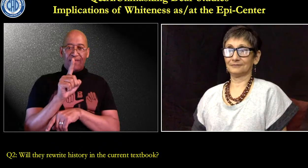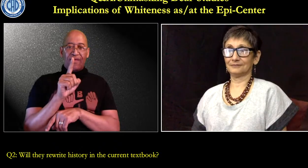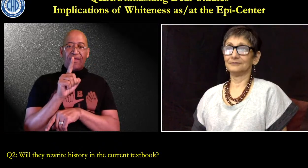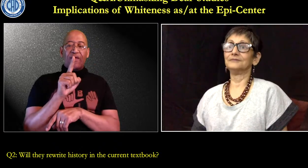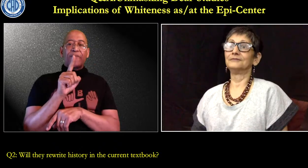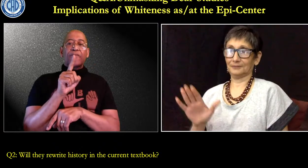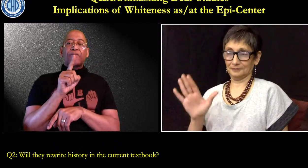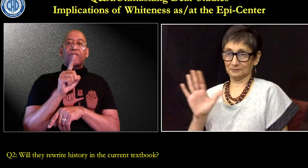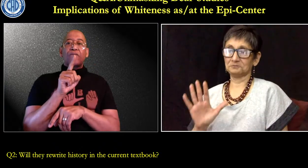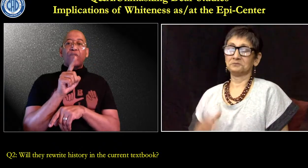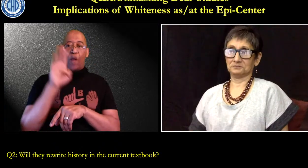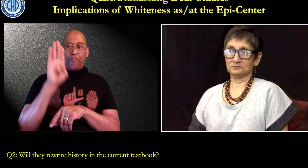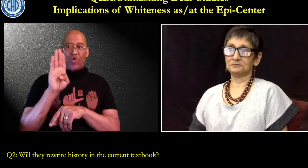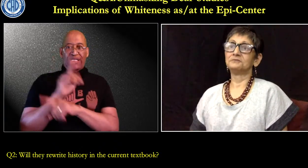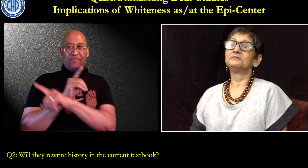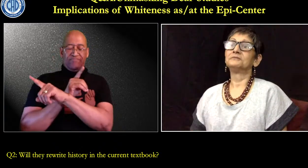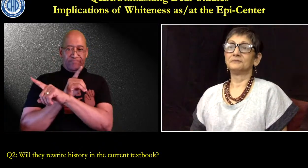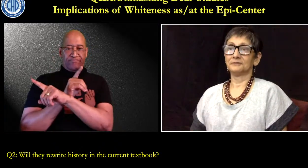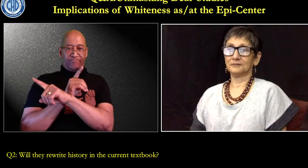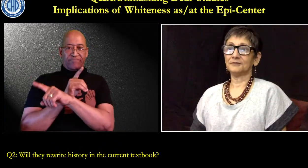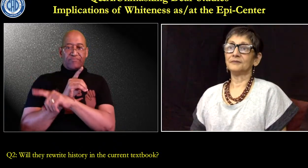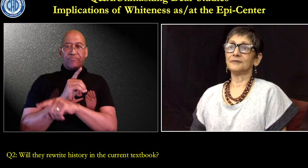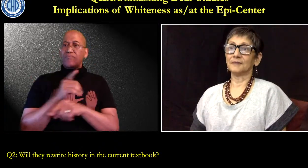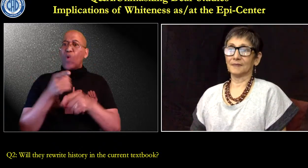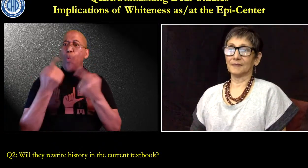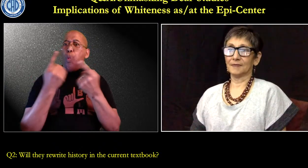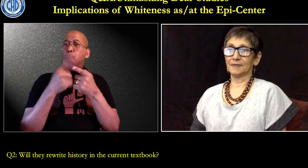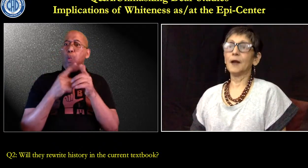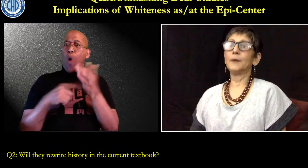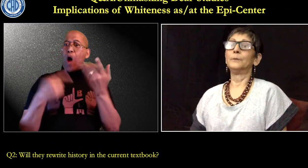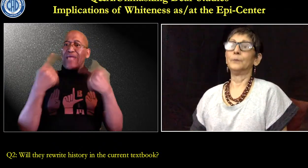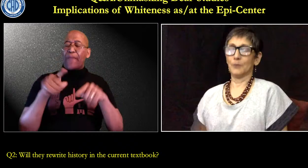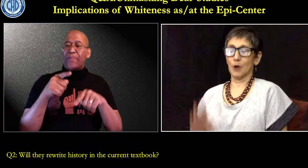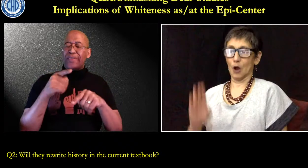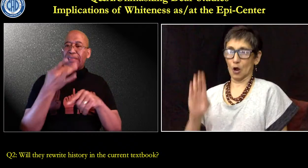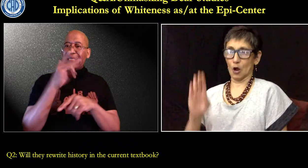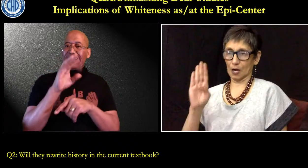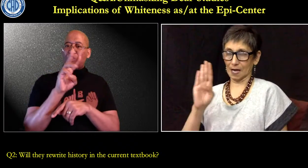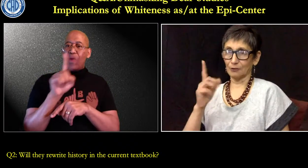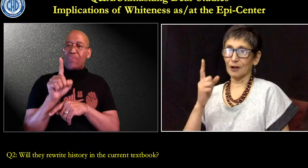in 1961, right? Around that time. And